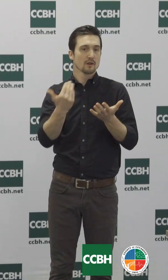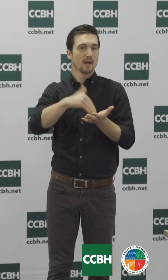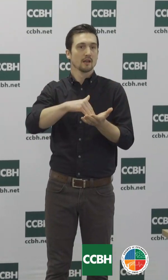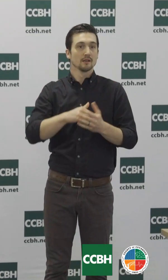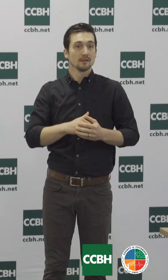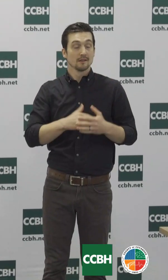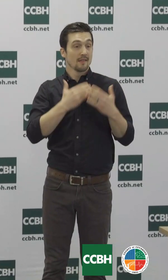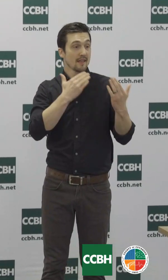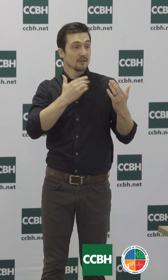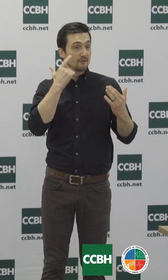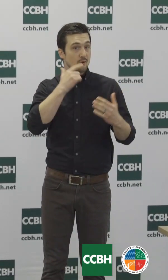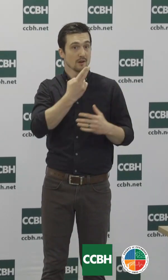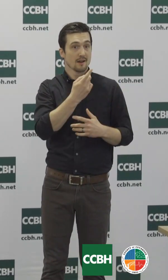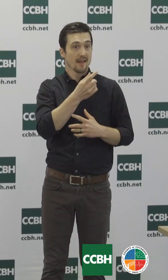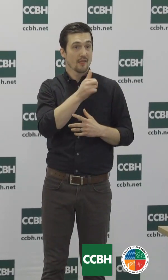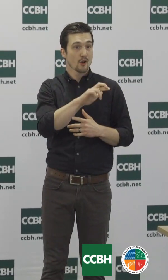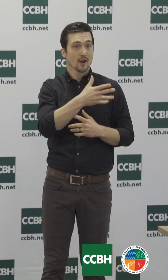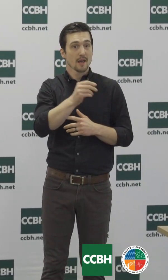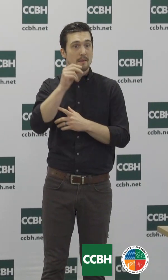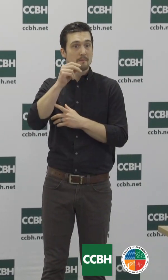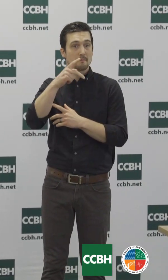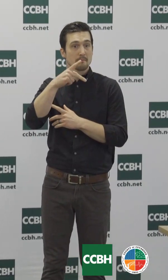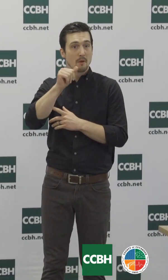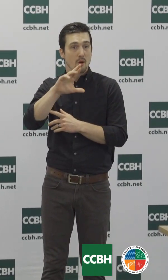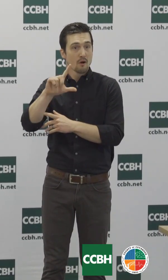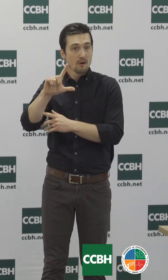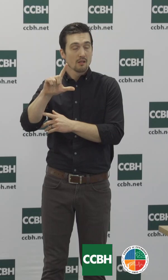thank Heather and Paul who are